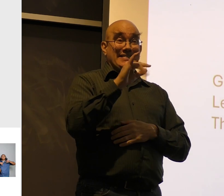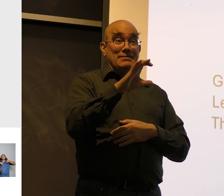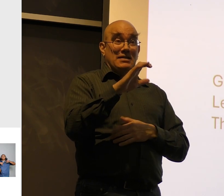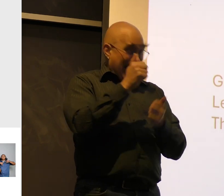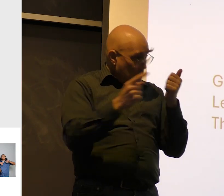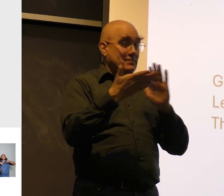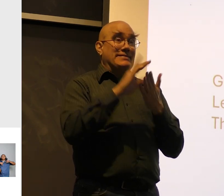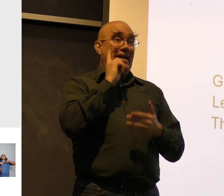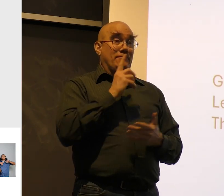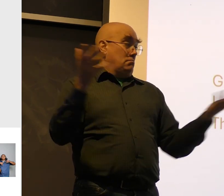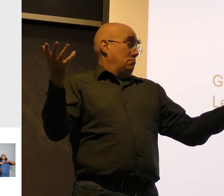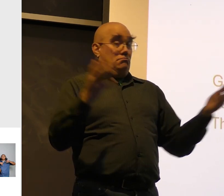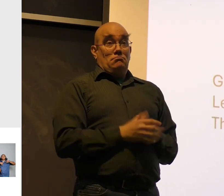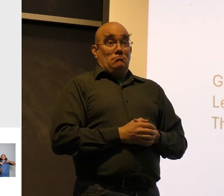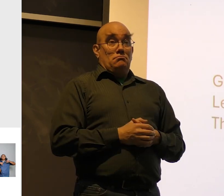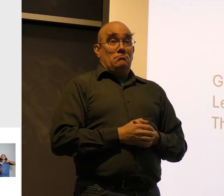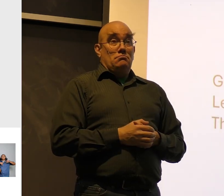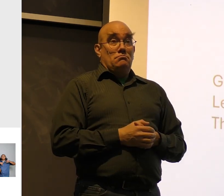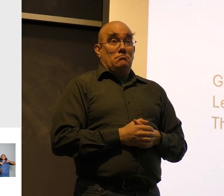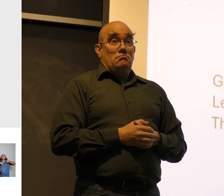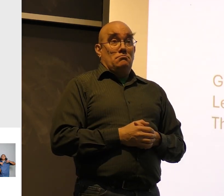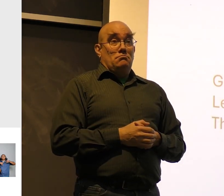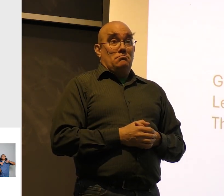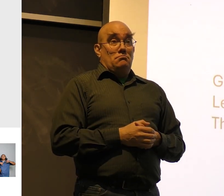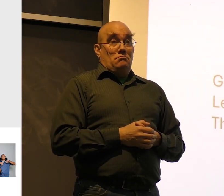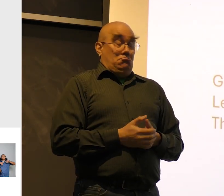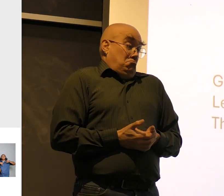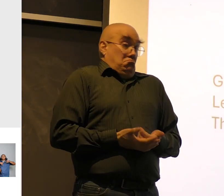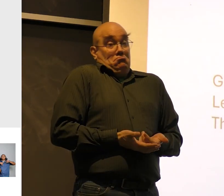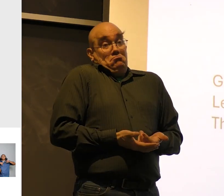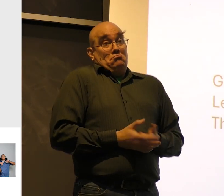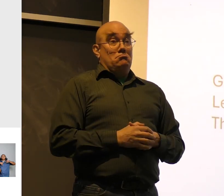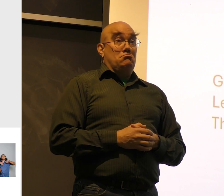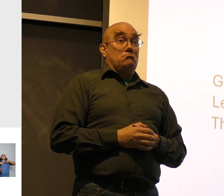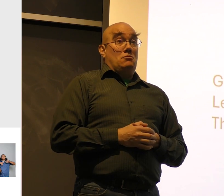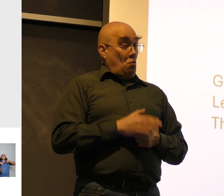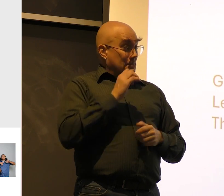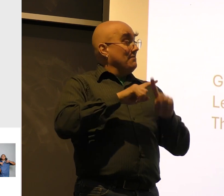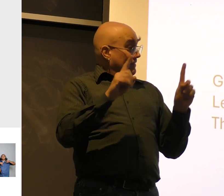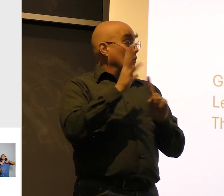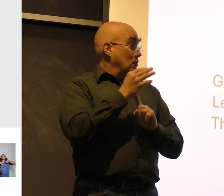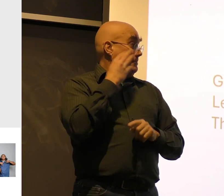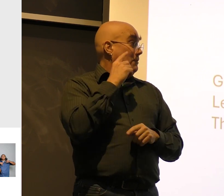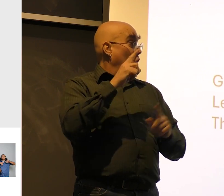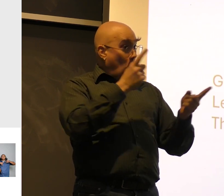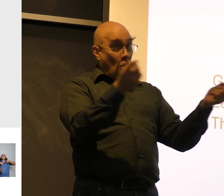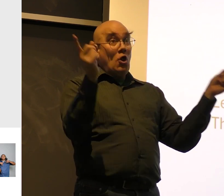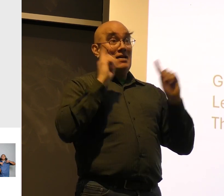Maybe we'll have a new pandemic where everybody becomes deaf. Who knows? It could be a different cultural